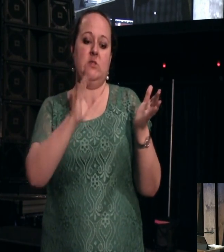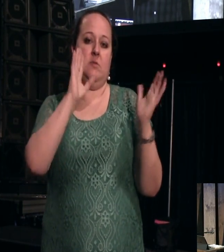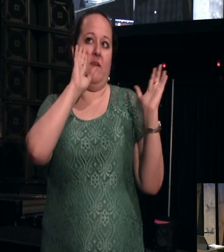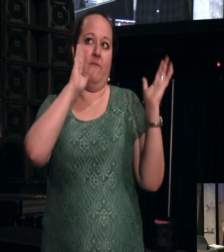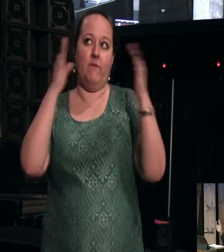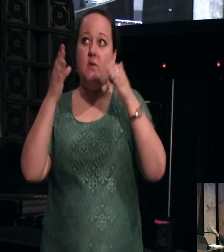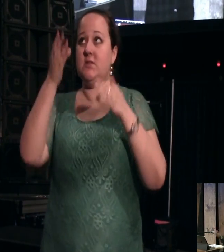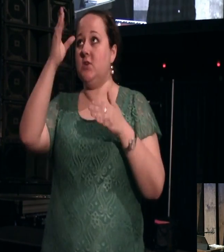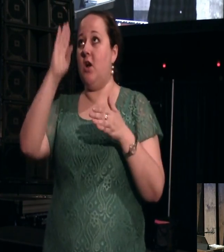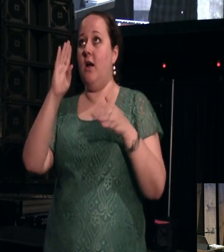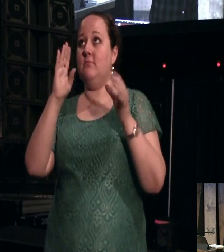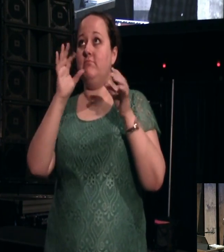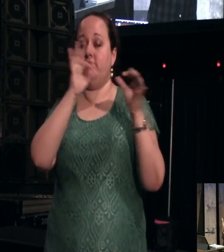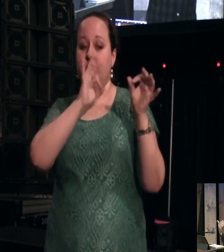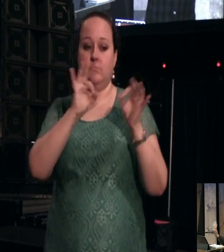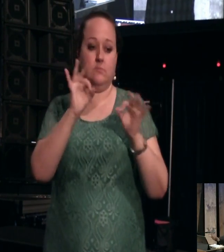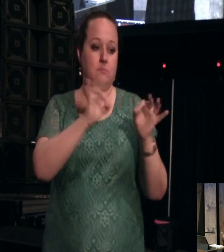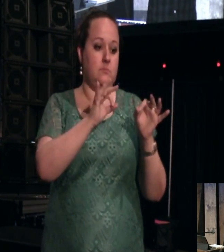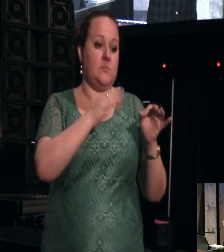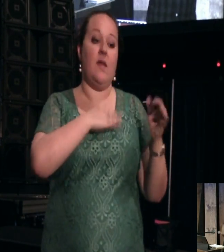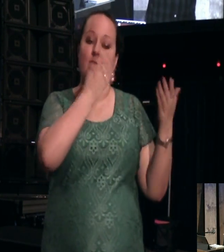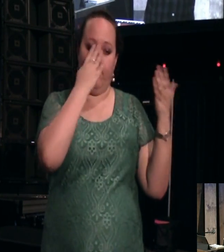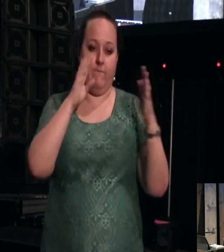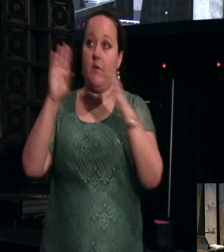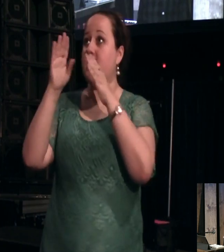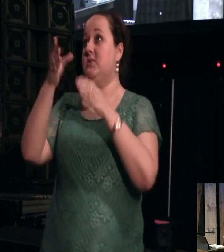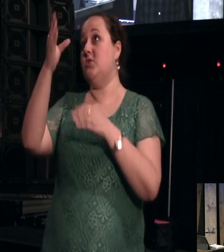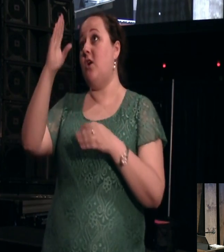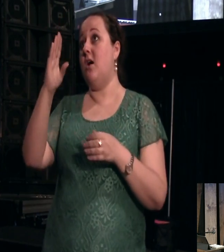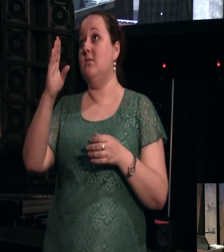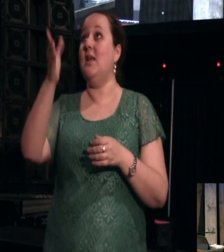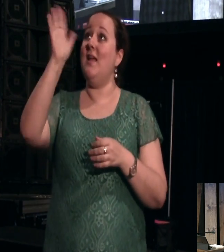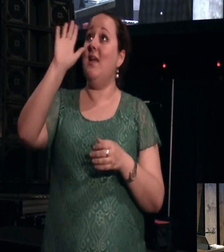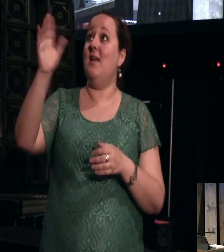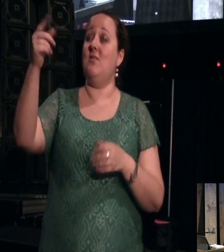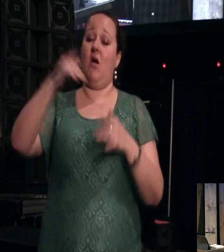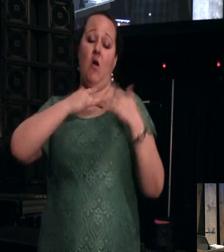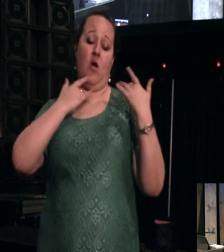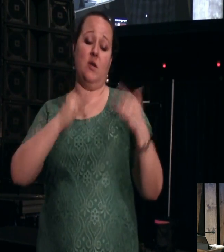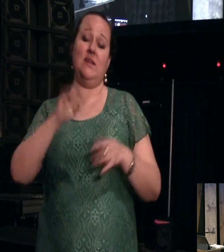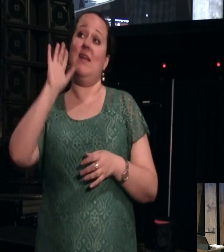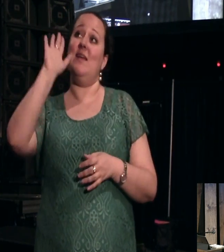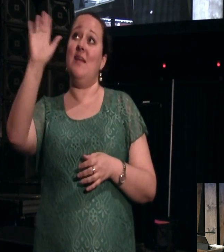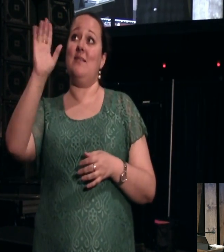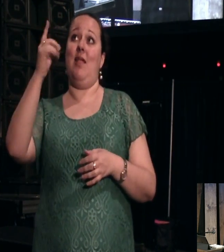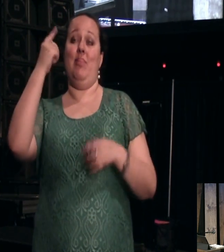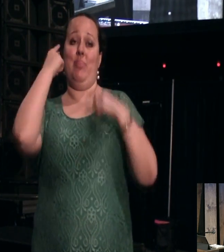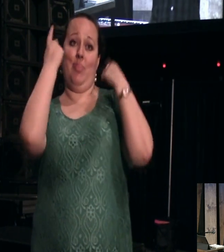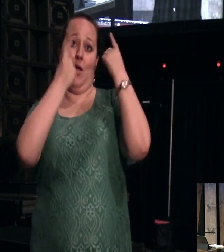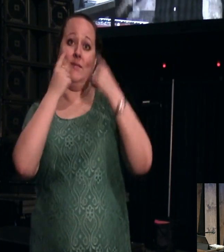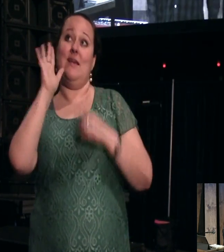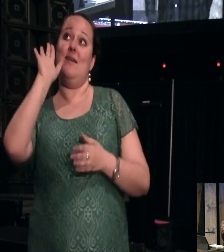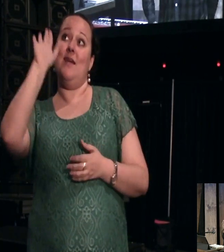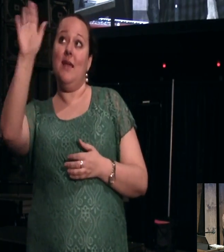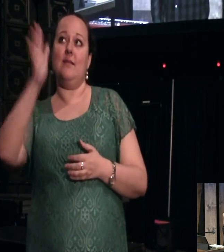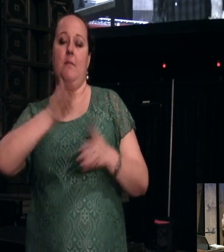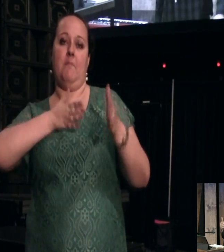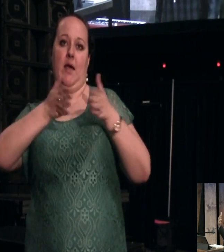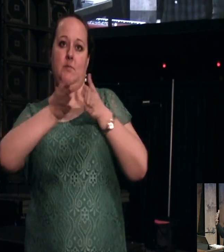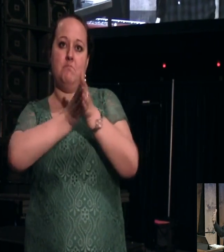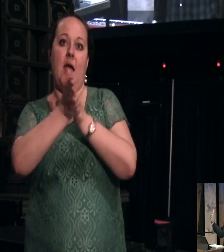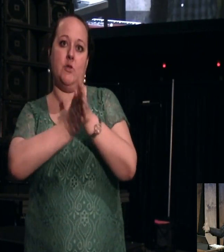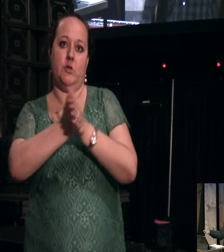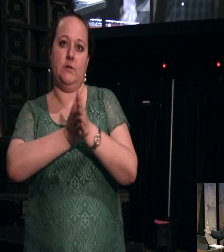cultivated. It has to regularly be realigned with God's heart, God's thoughts, God's